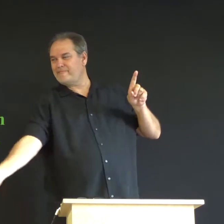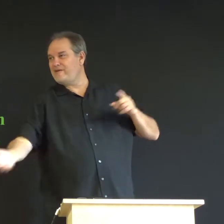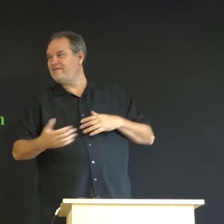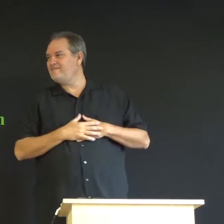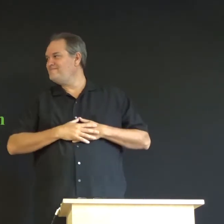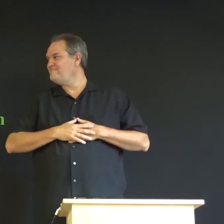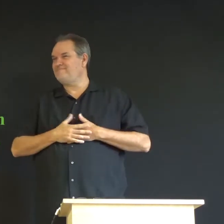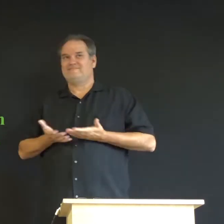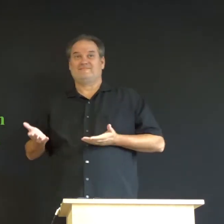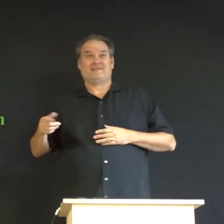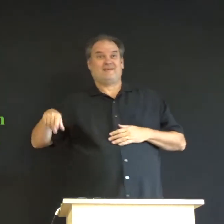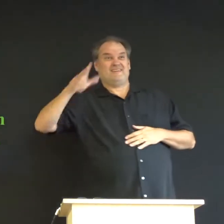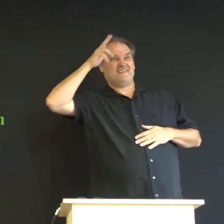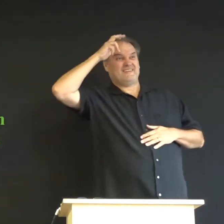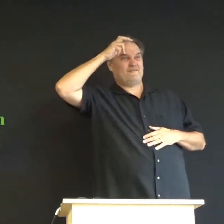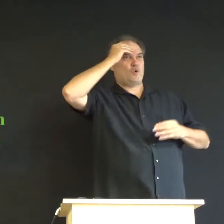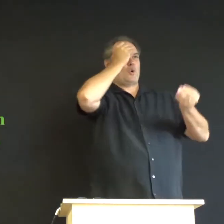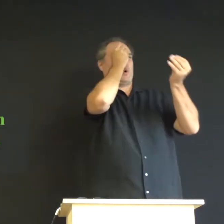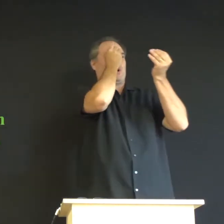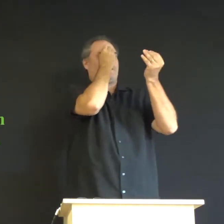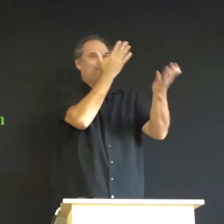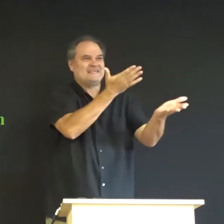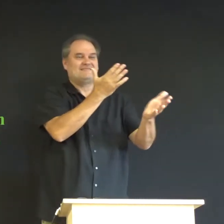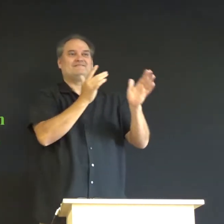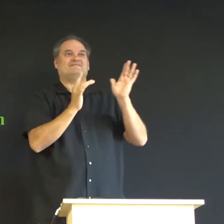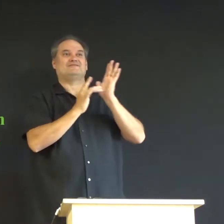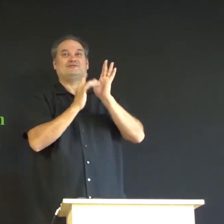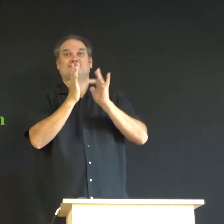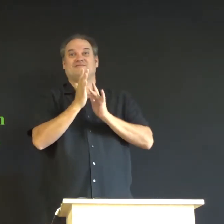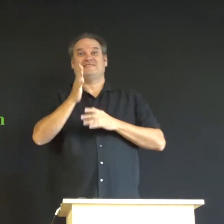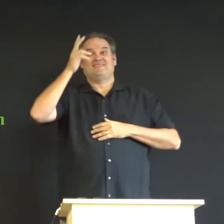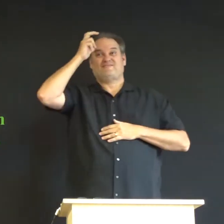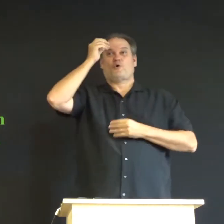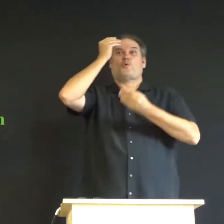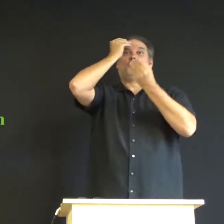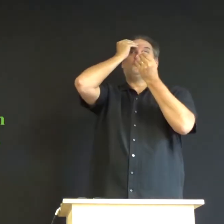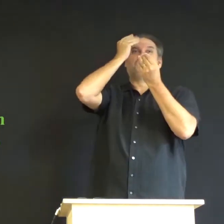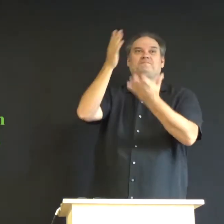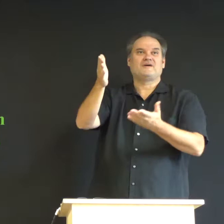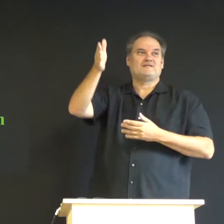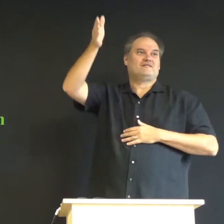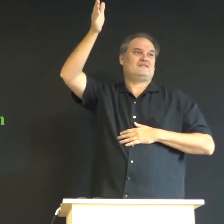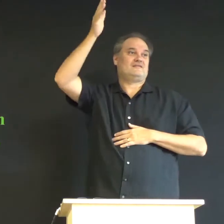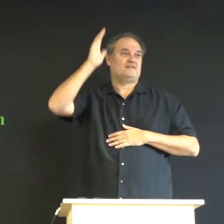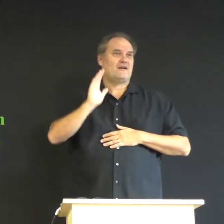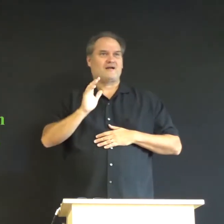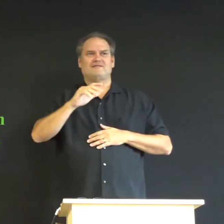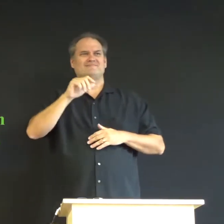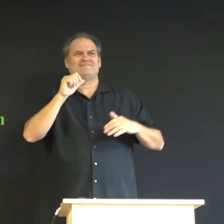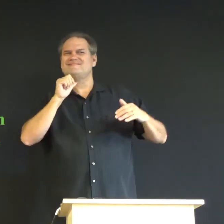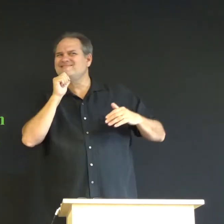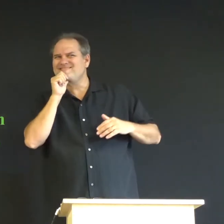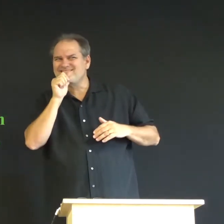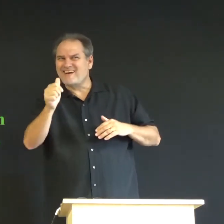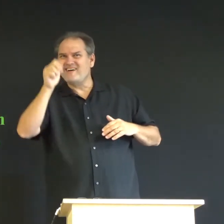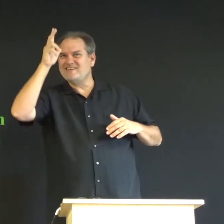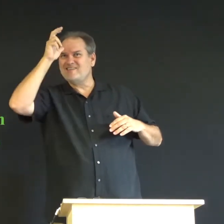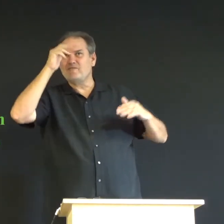talk about now, being, Satan is being cast into the lake of fire, and having hands to obey God.